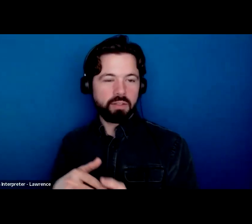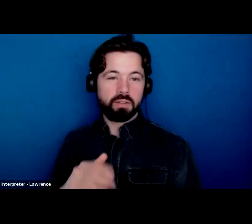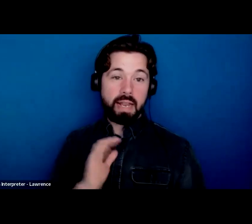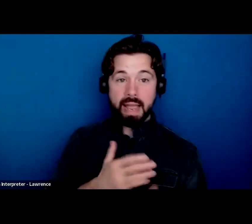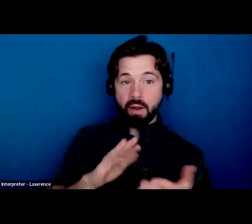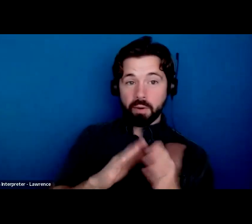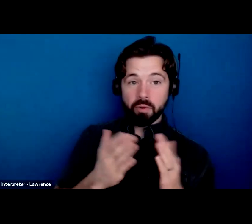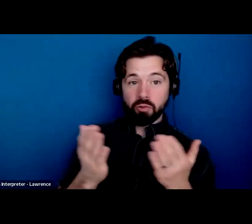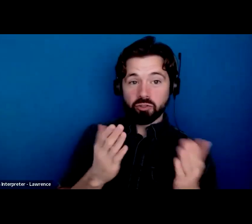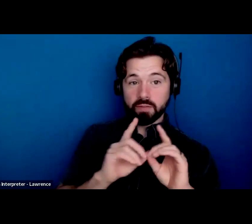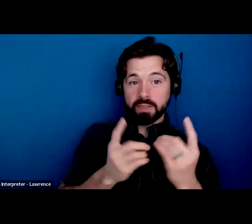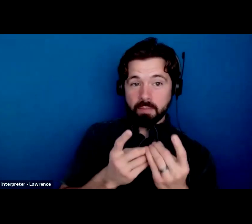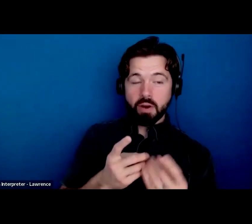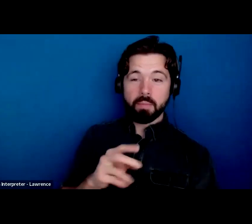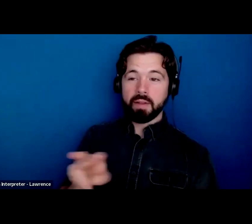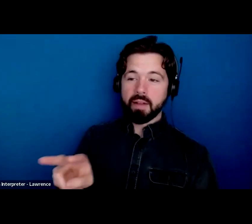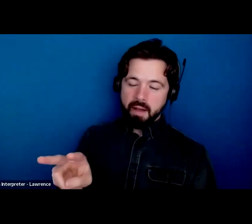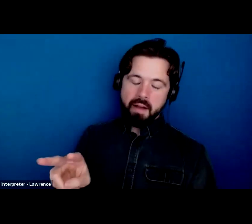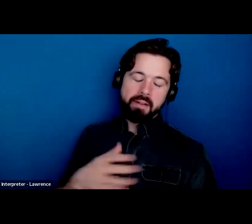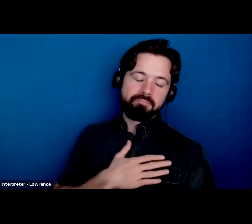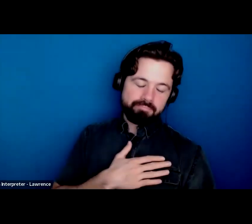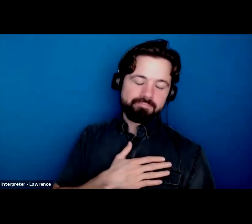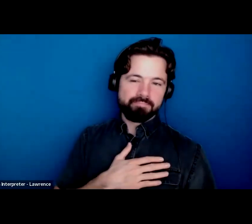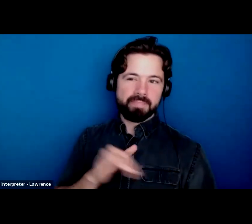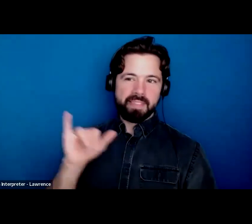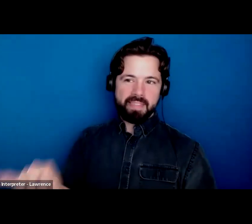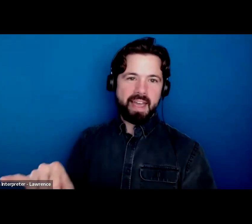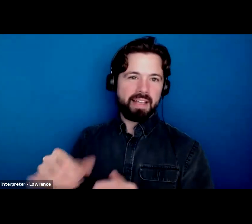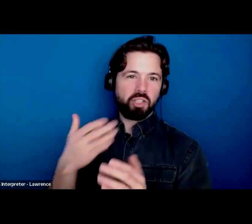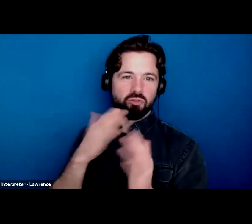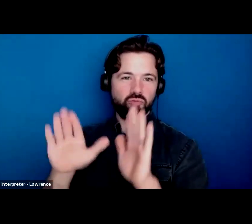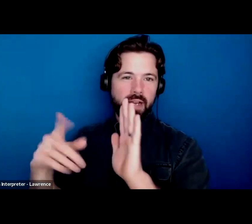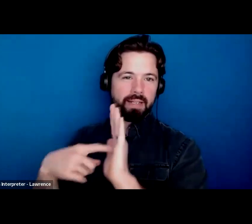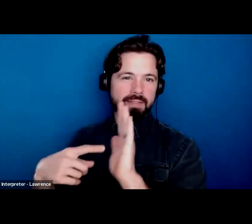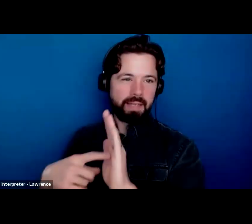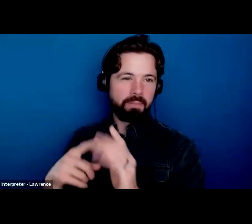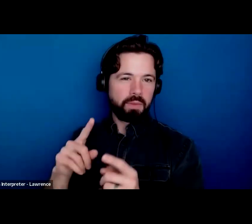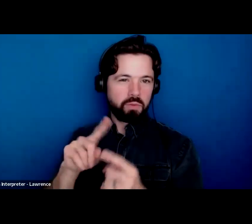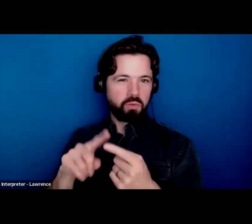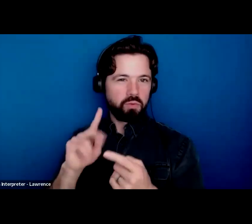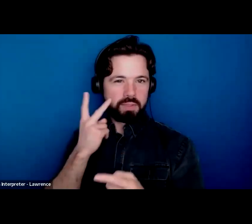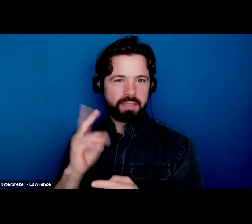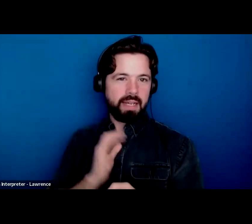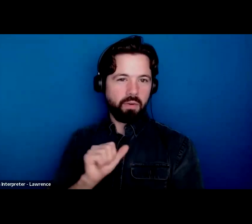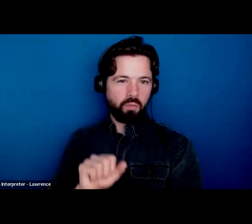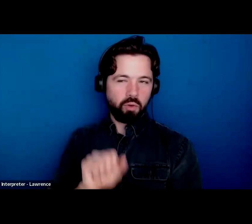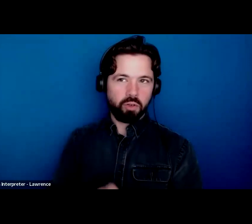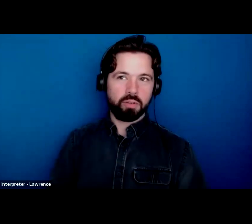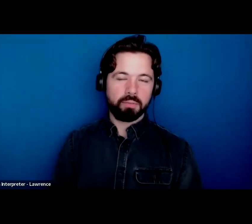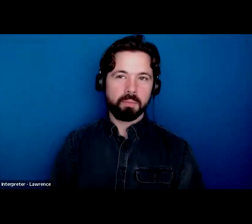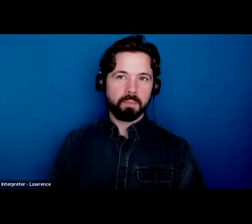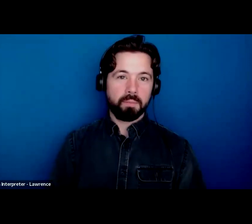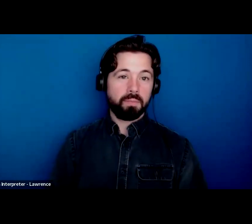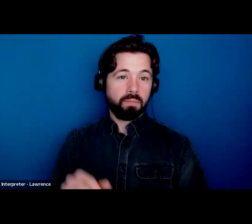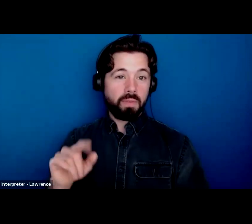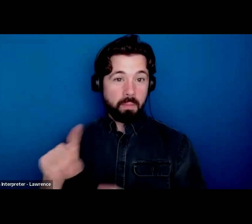services, it gives us a good idea of why we do our work when it can be challenging to get some of those vendorizations done, but you have clients that